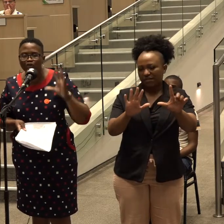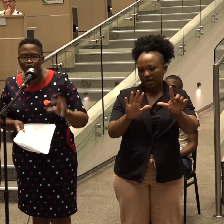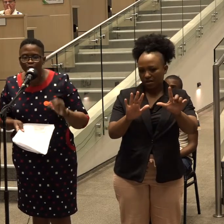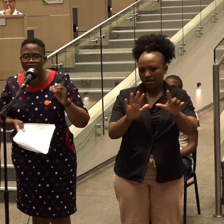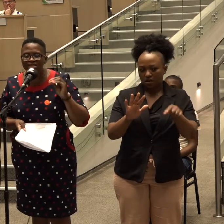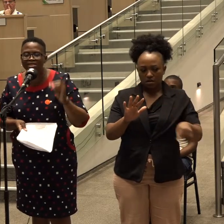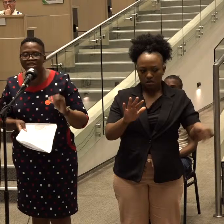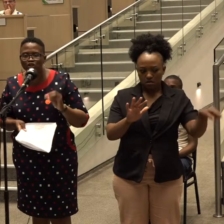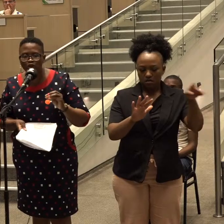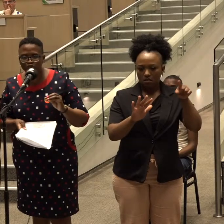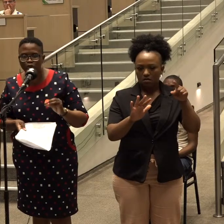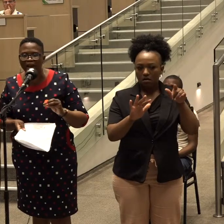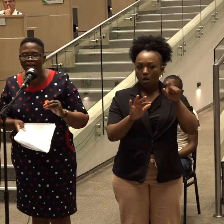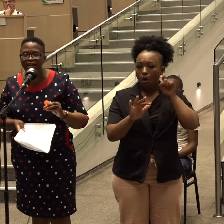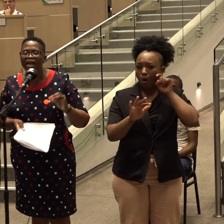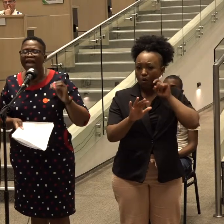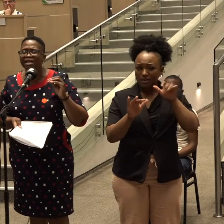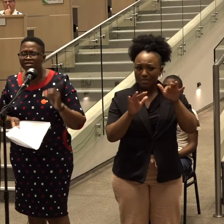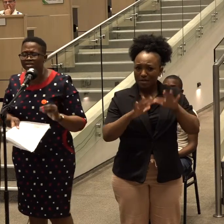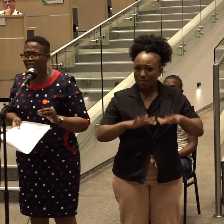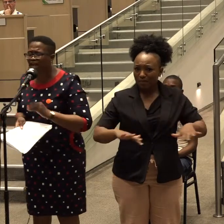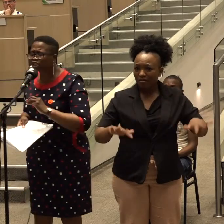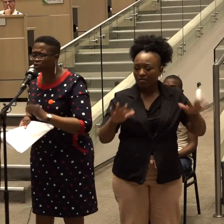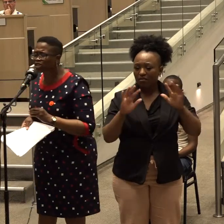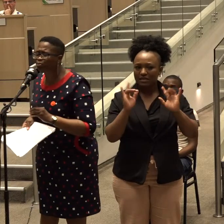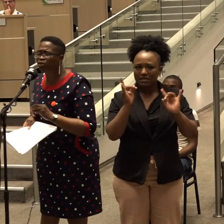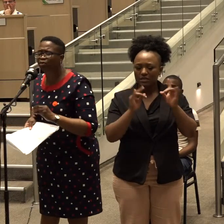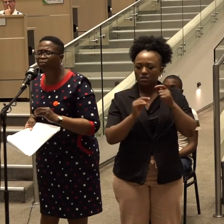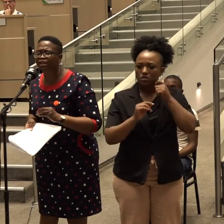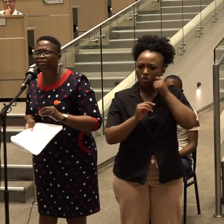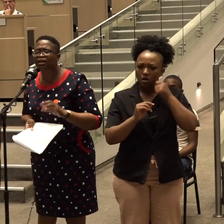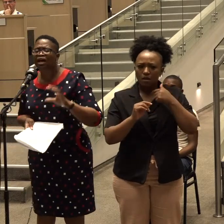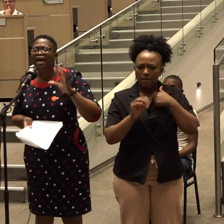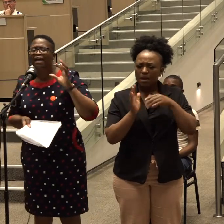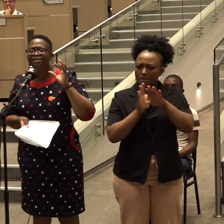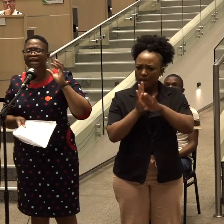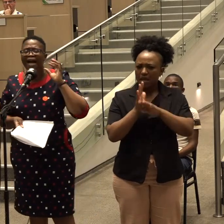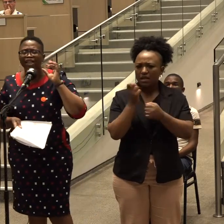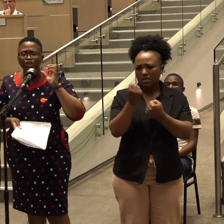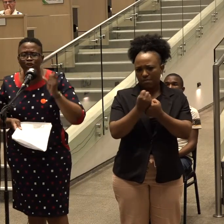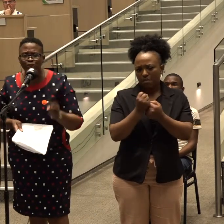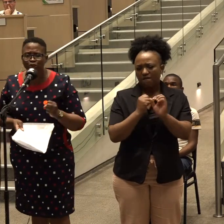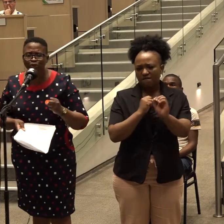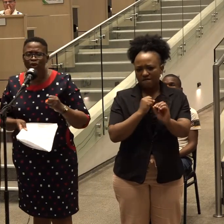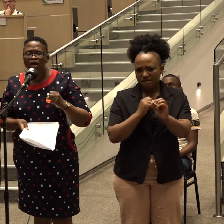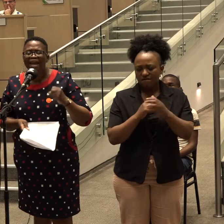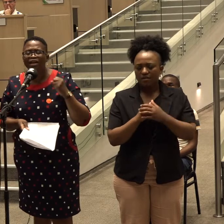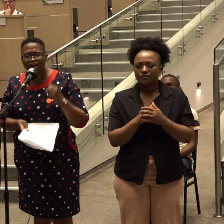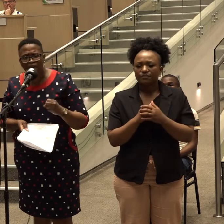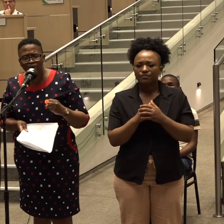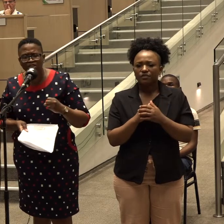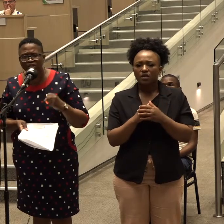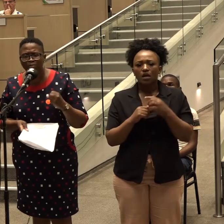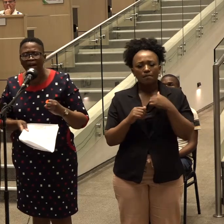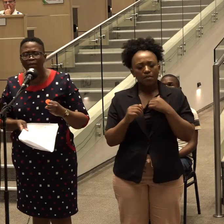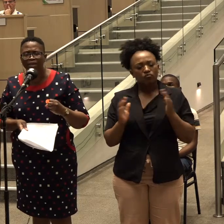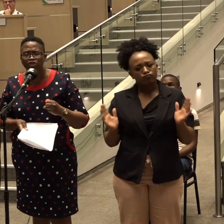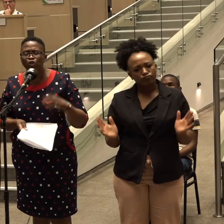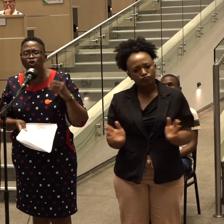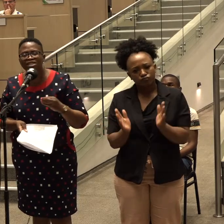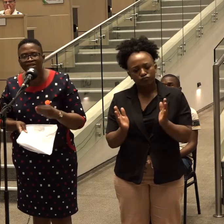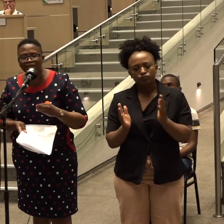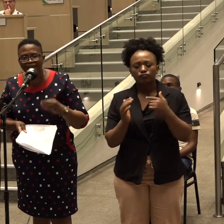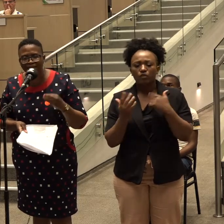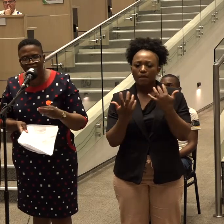of those city of tshwanee and saying I do support the bill and I do encourage the